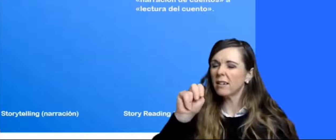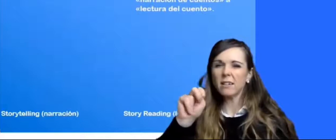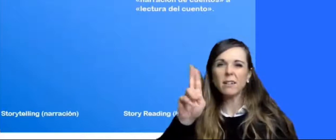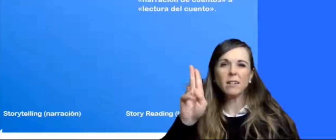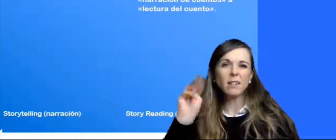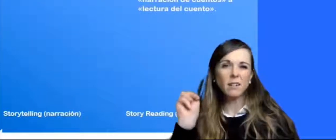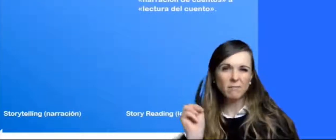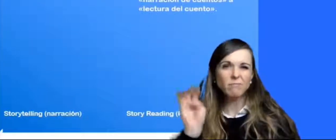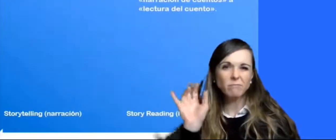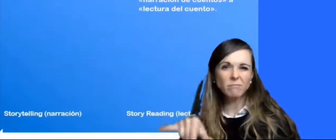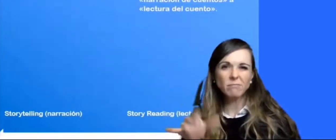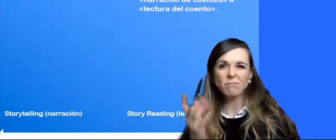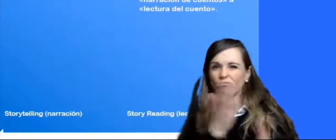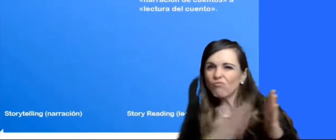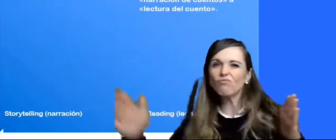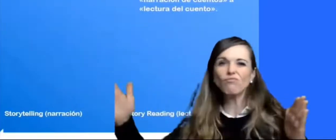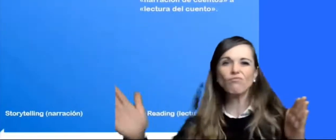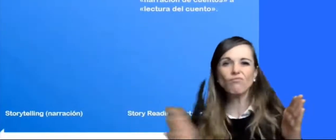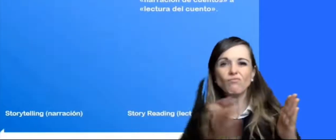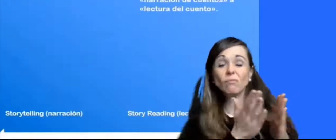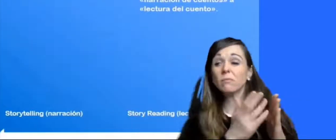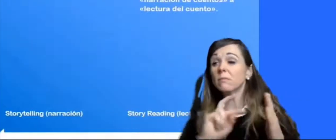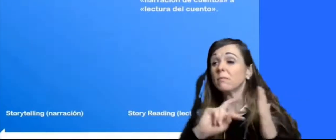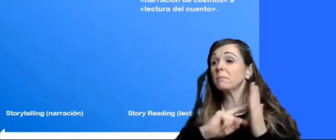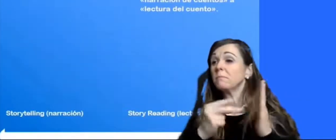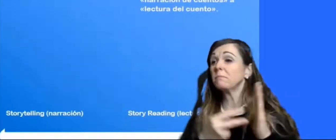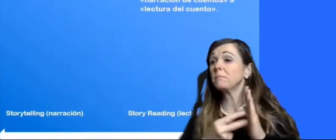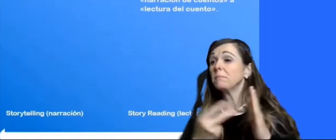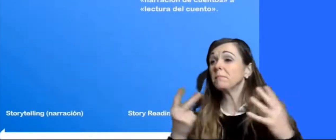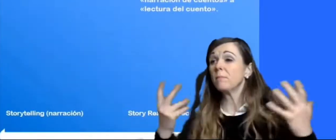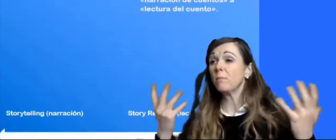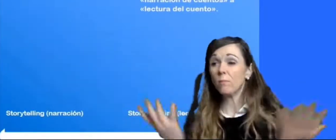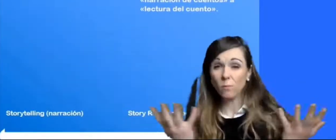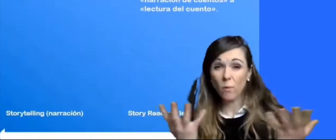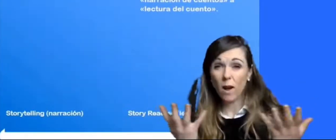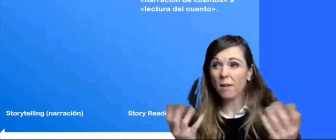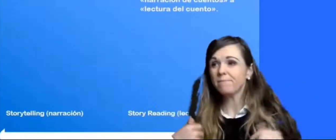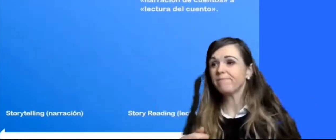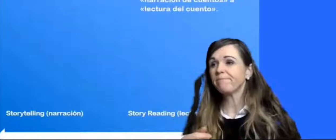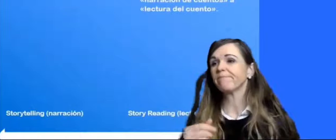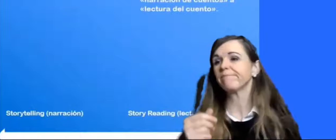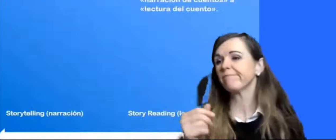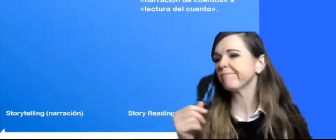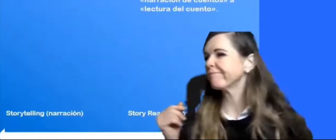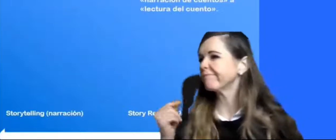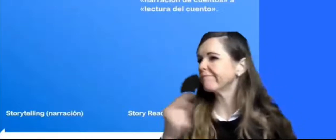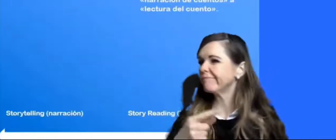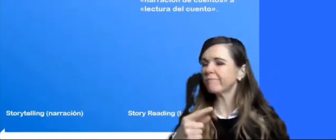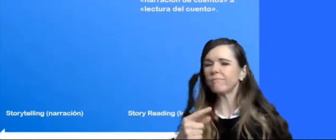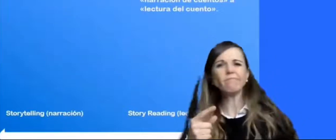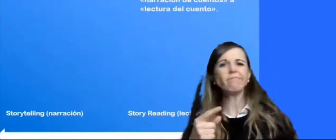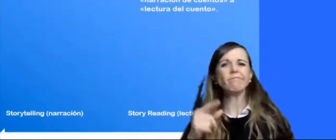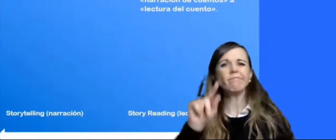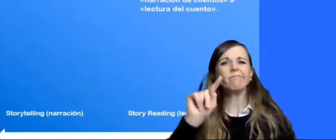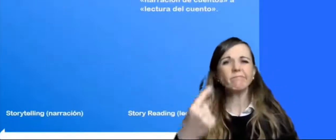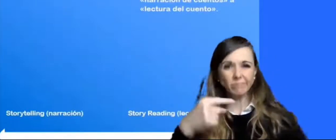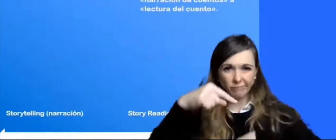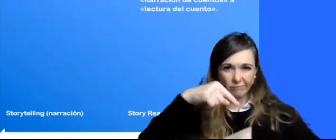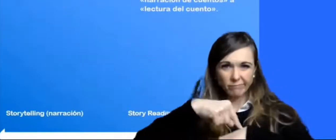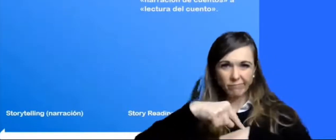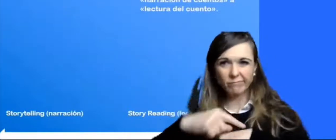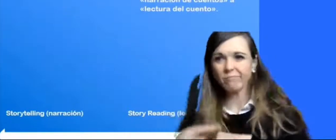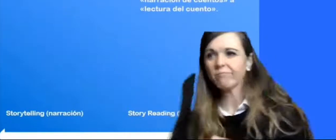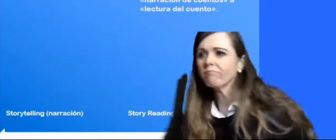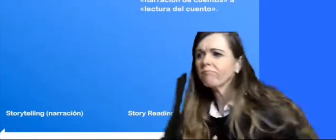story until whenever is more on a story reading continuum. This means